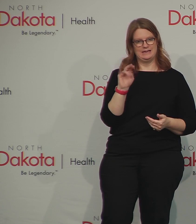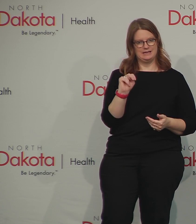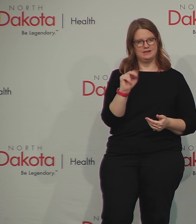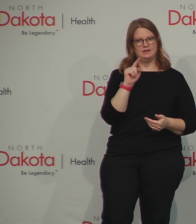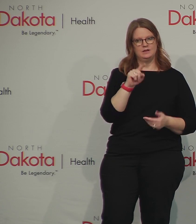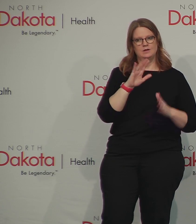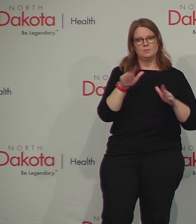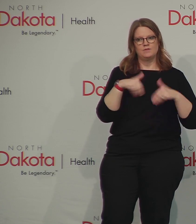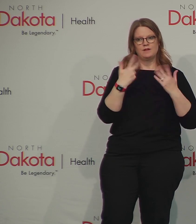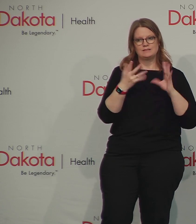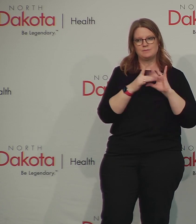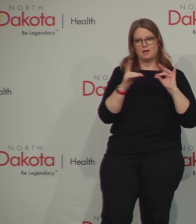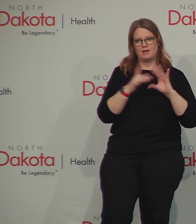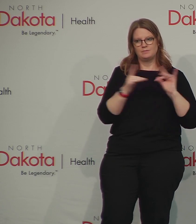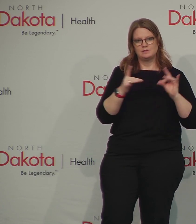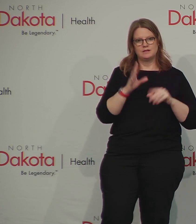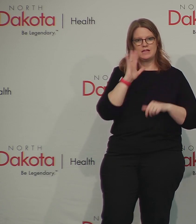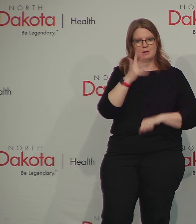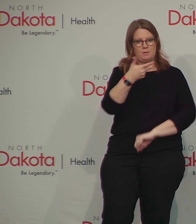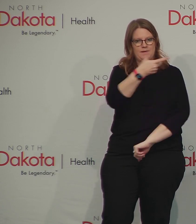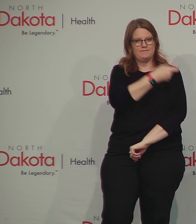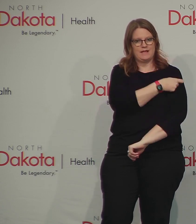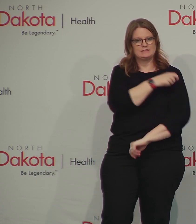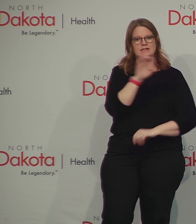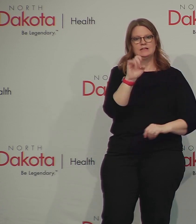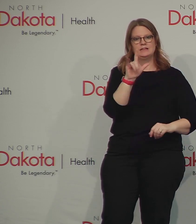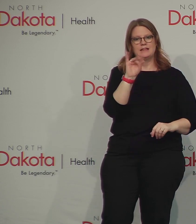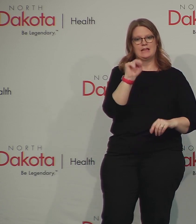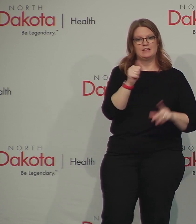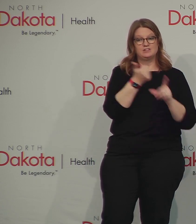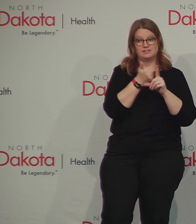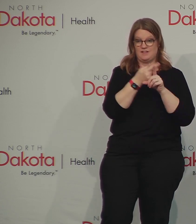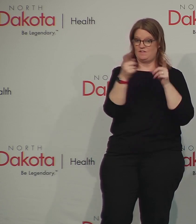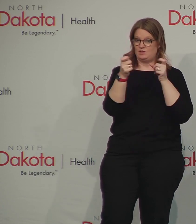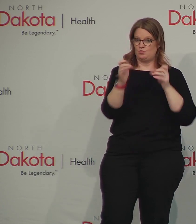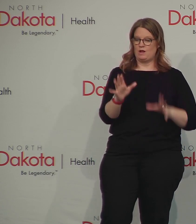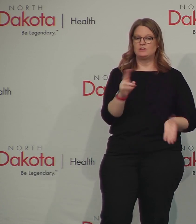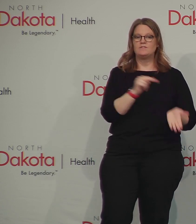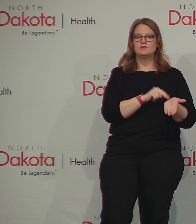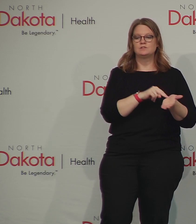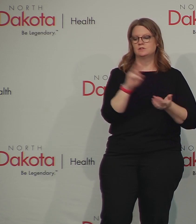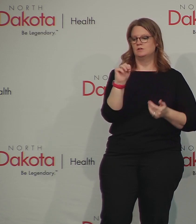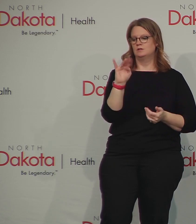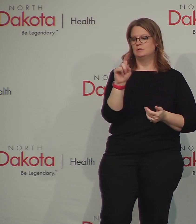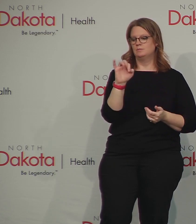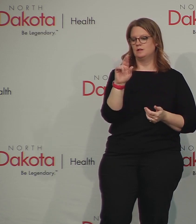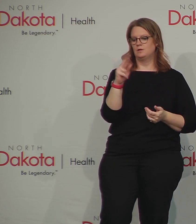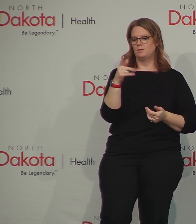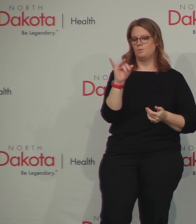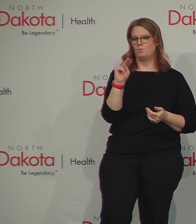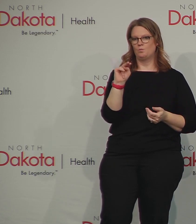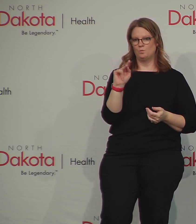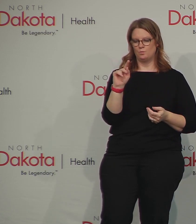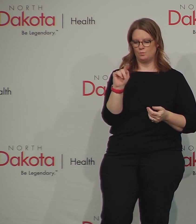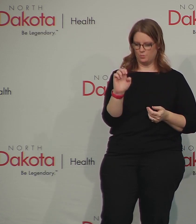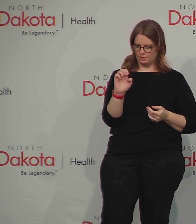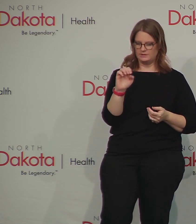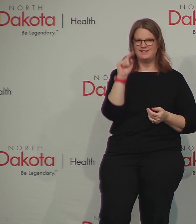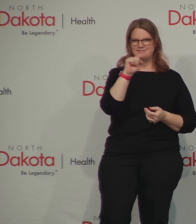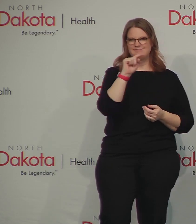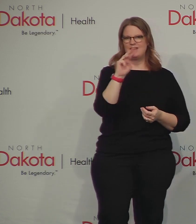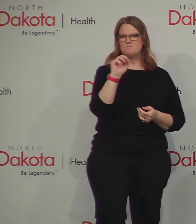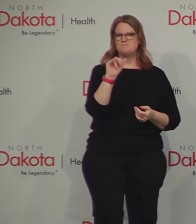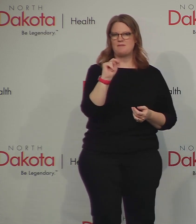to provide some comments and then be vaccinated. Alena is the Director of Nursing for Miller Pointe in Mandan.